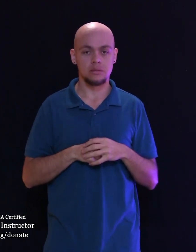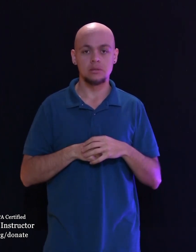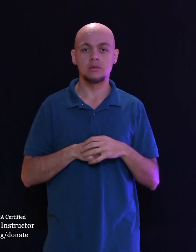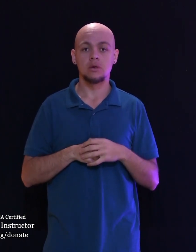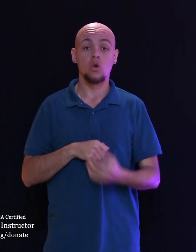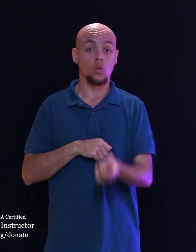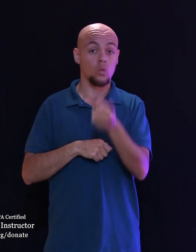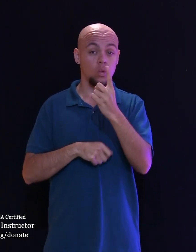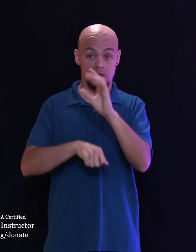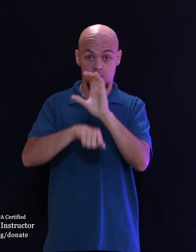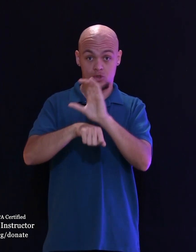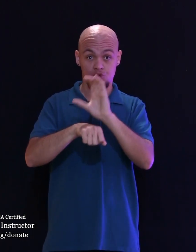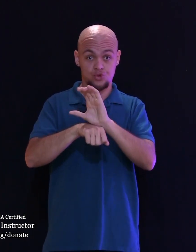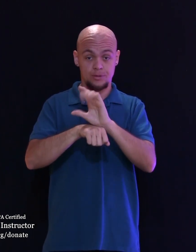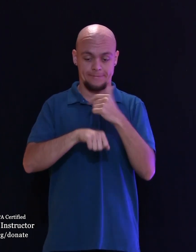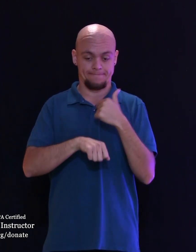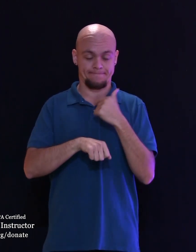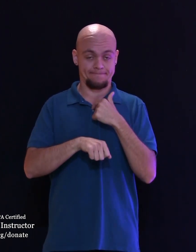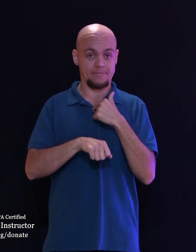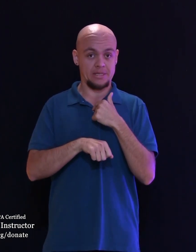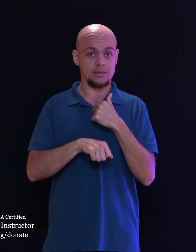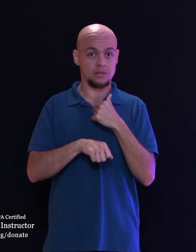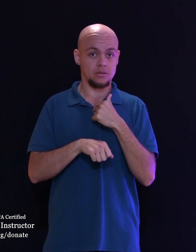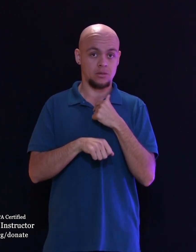At one of the churches that I was